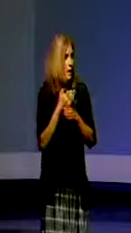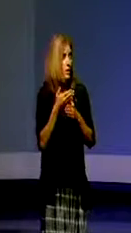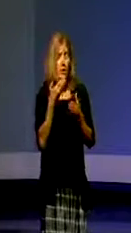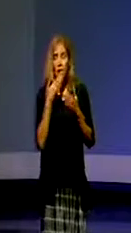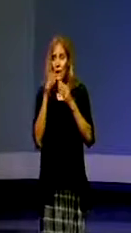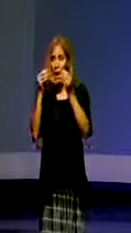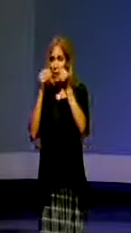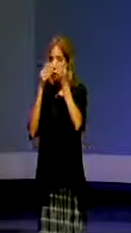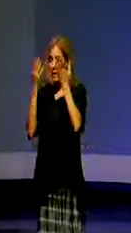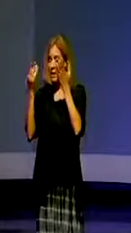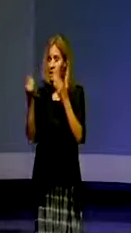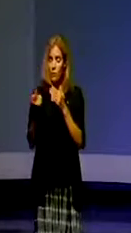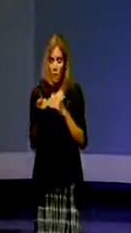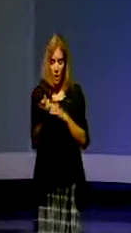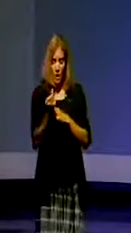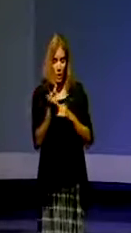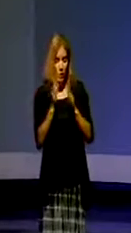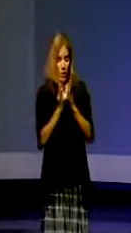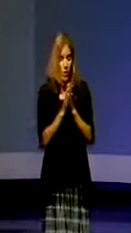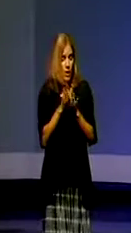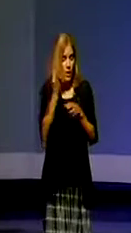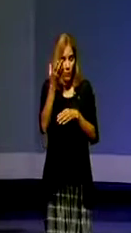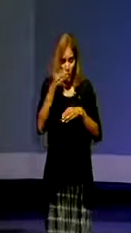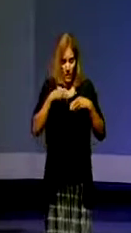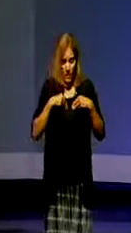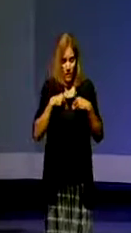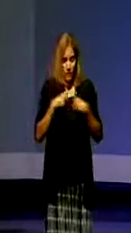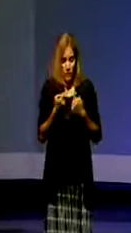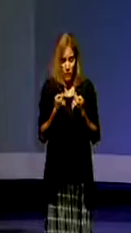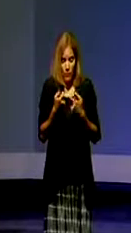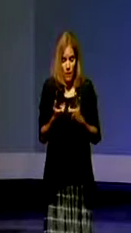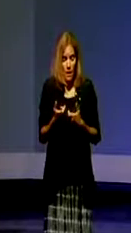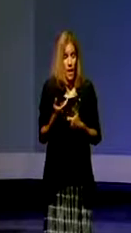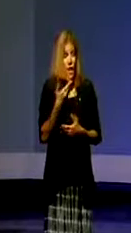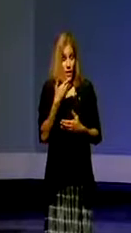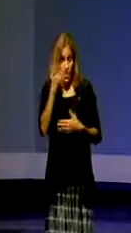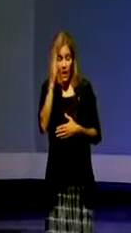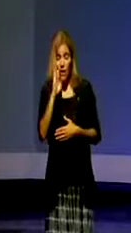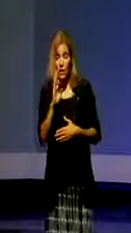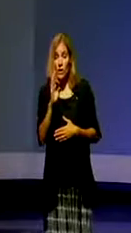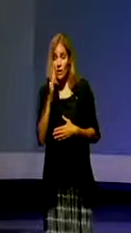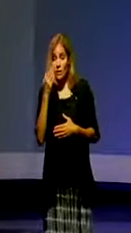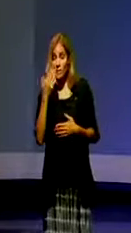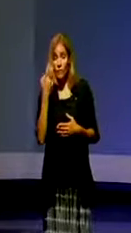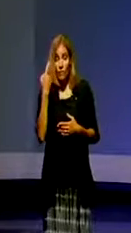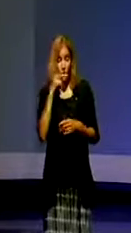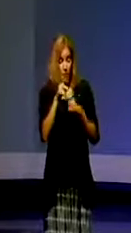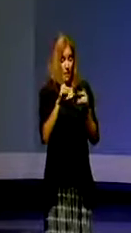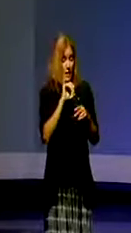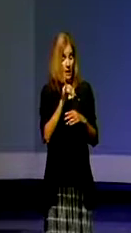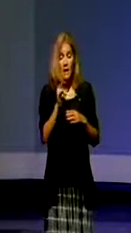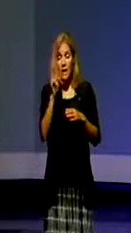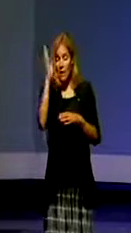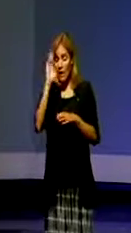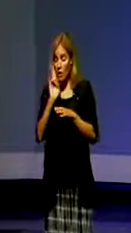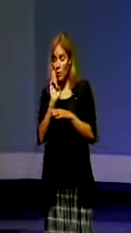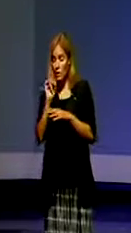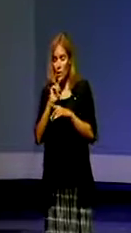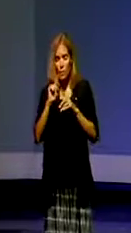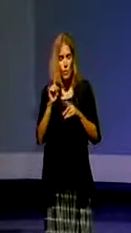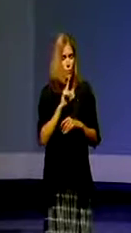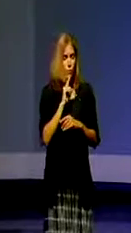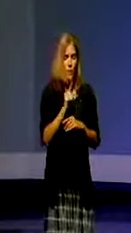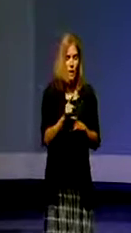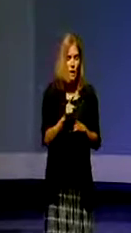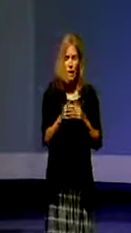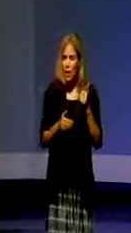gospel and someone will come and pray and receive Christ right then. And thank goodness for men and women like that, that God uses. But the reality